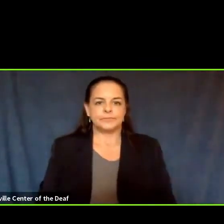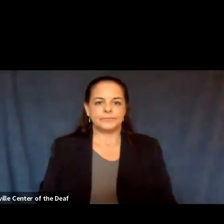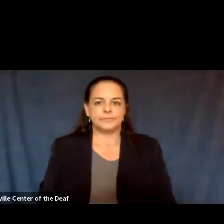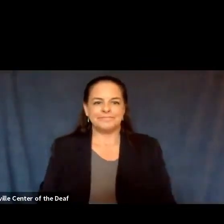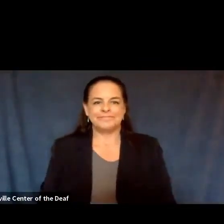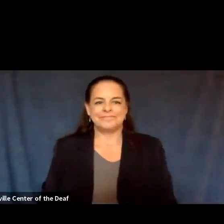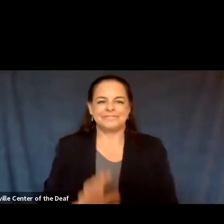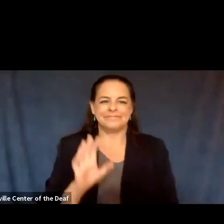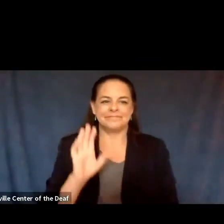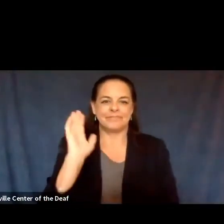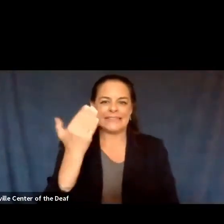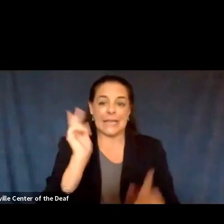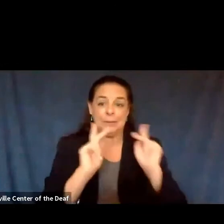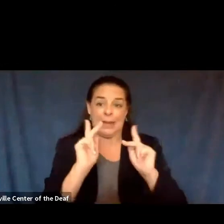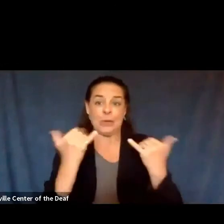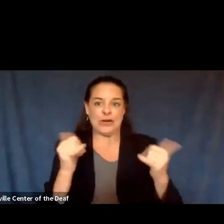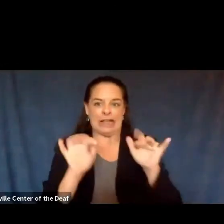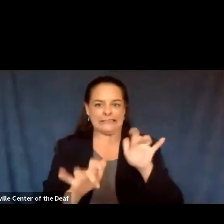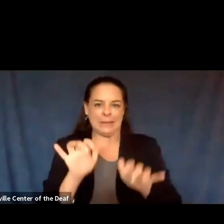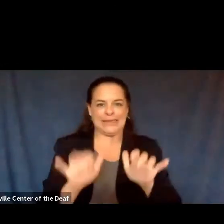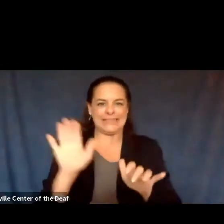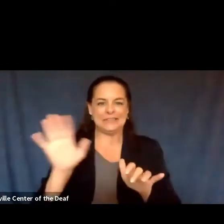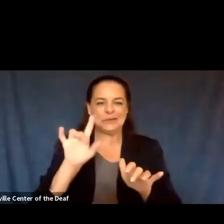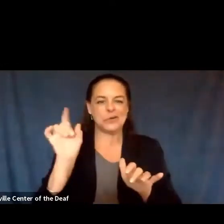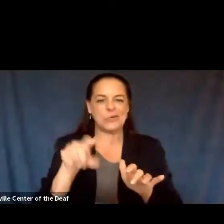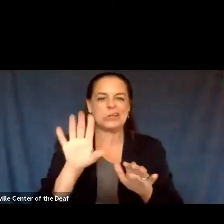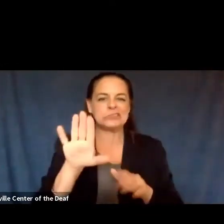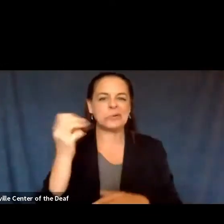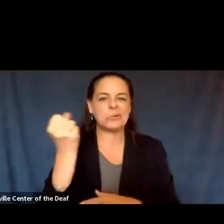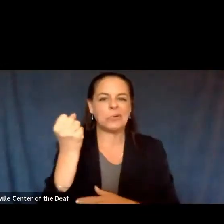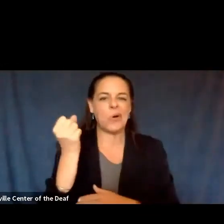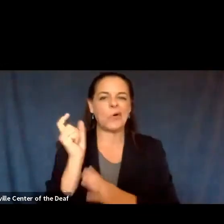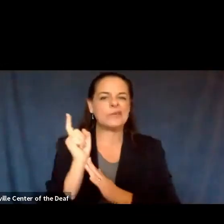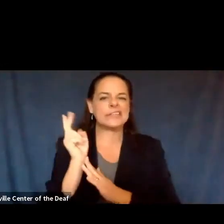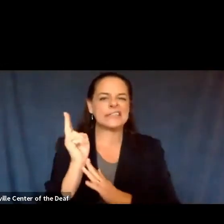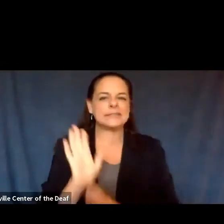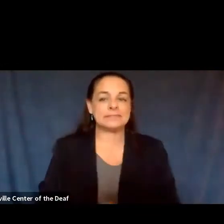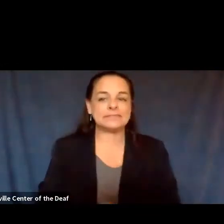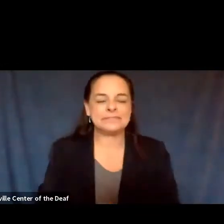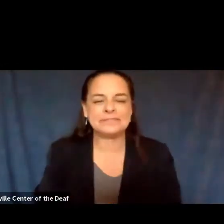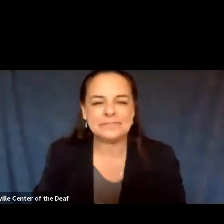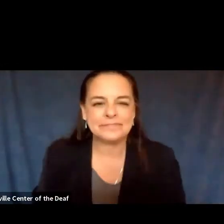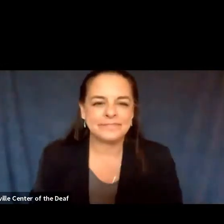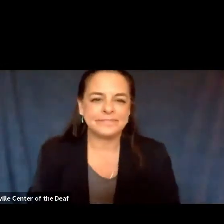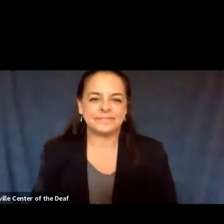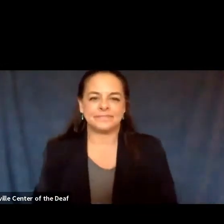It appears that folks are typing, so we'll give it a second.